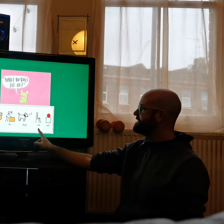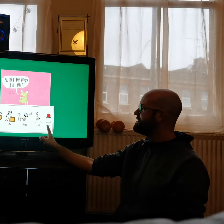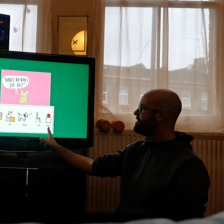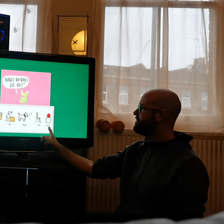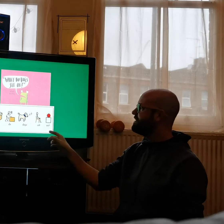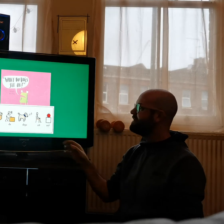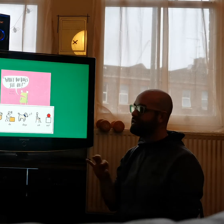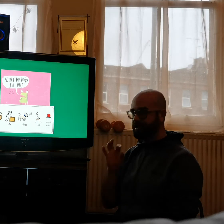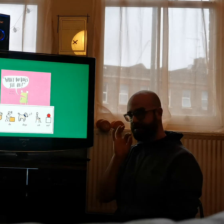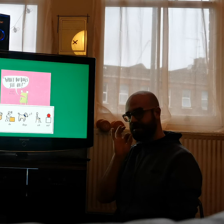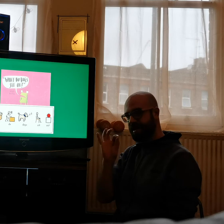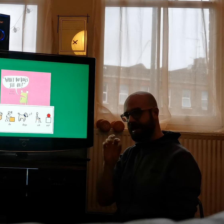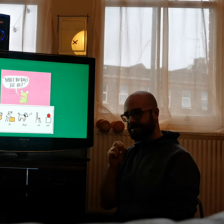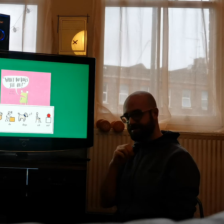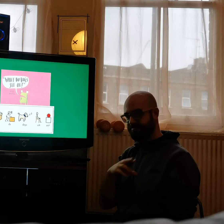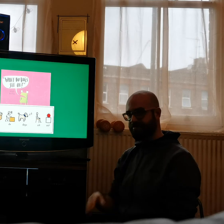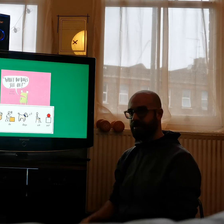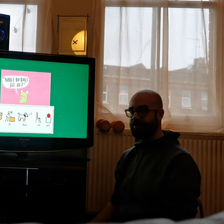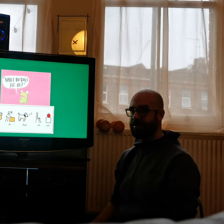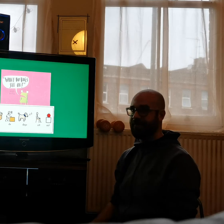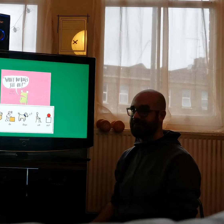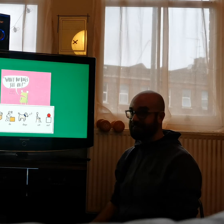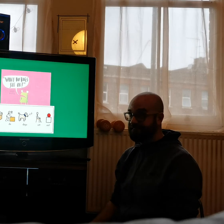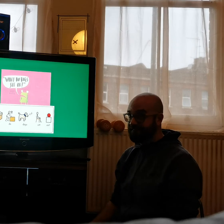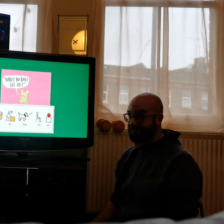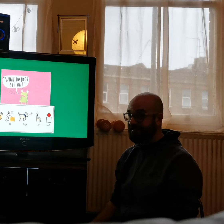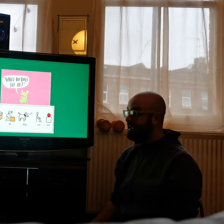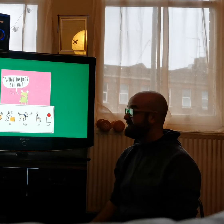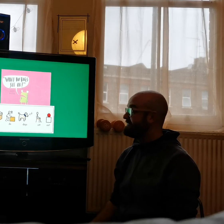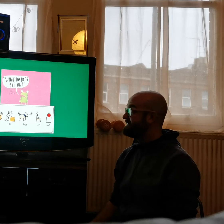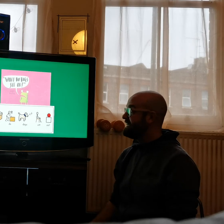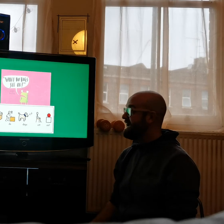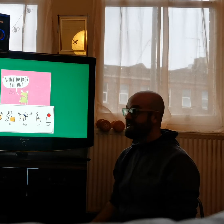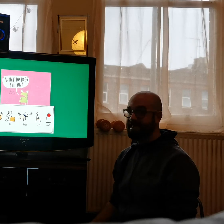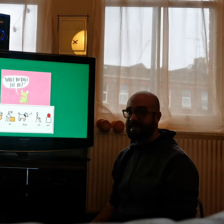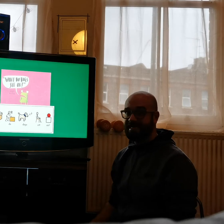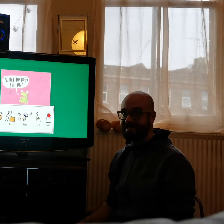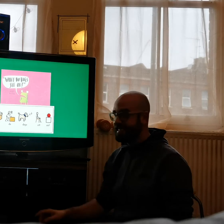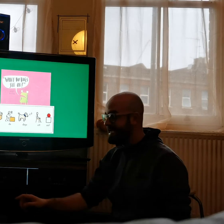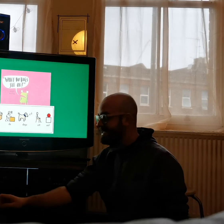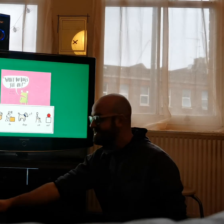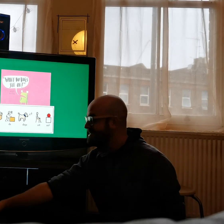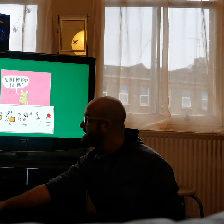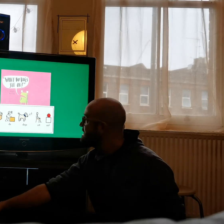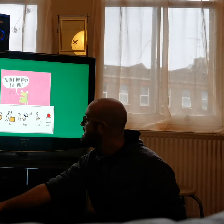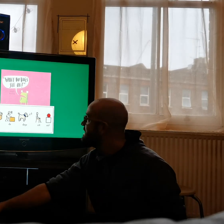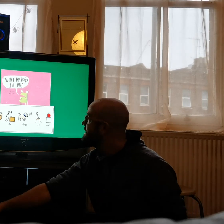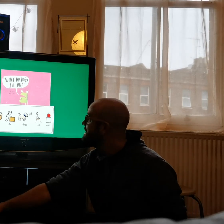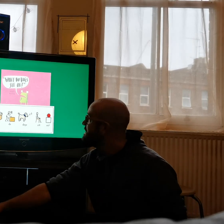sit on? Asked the frog. And the cat said,